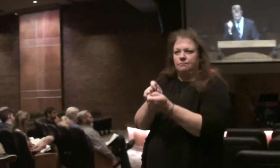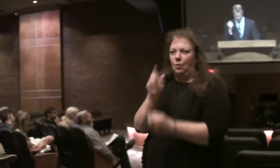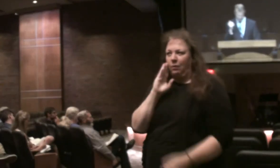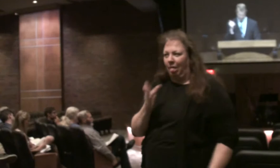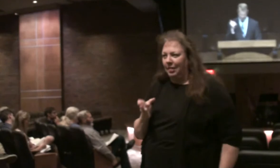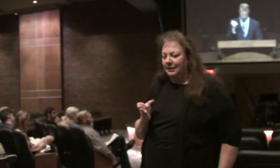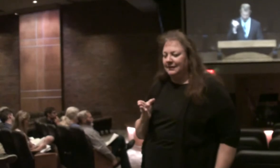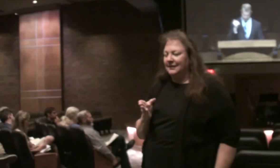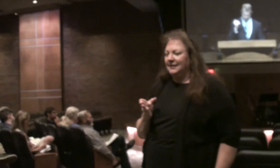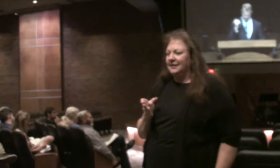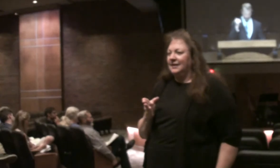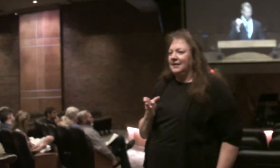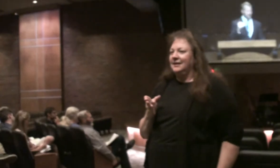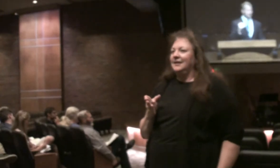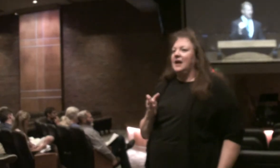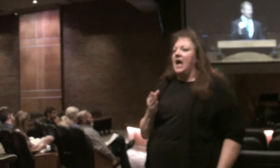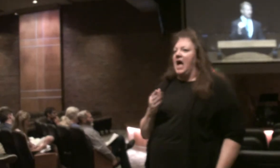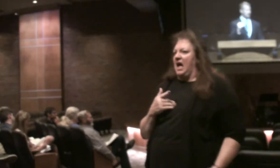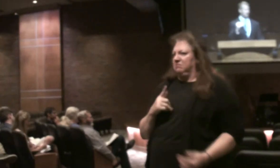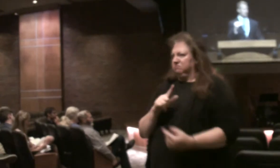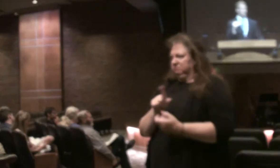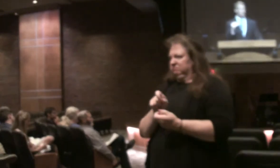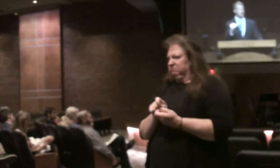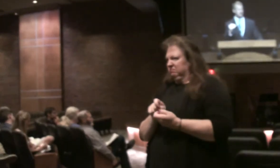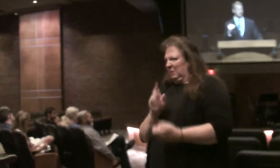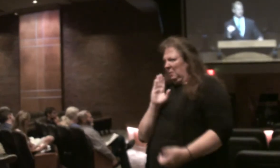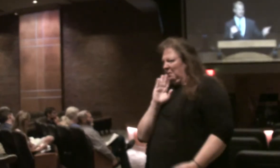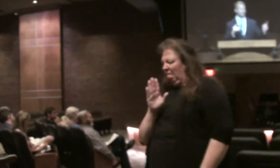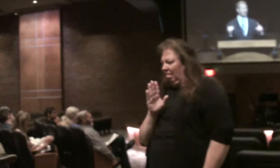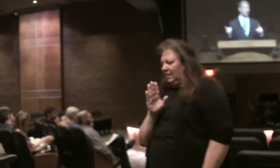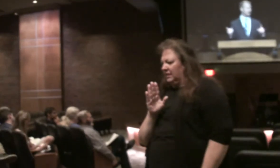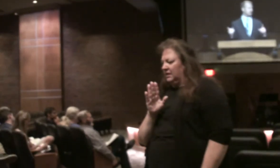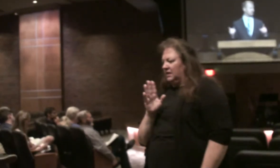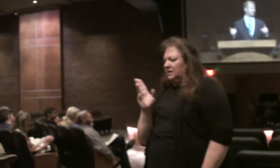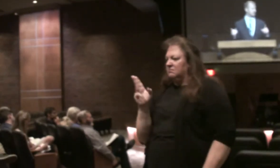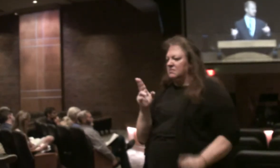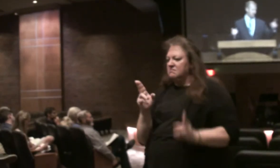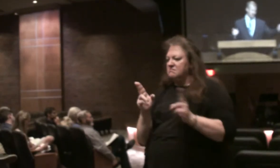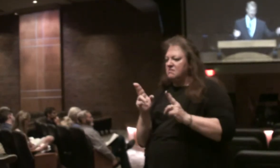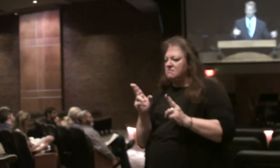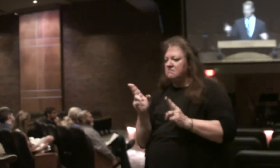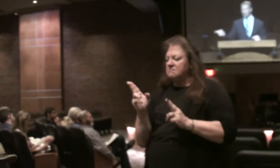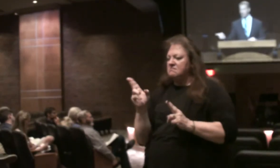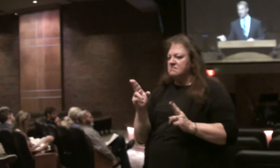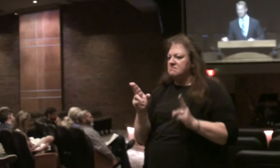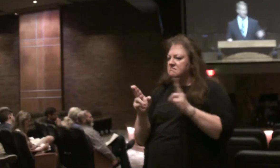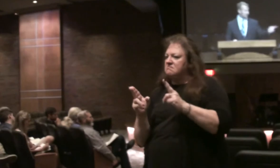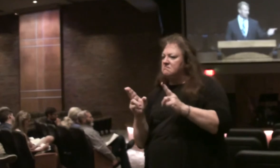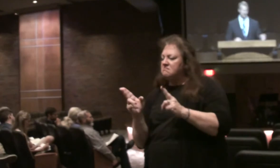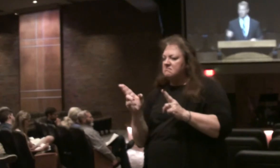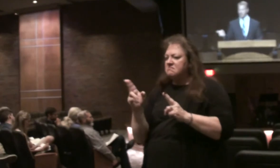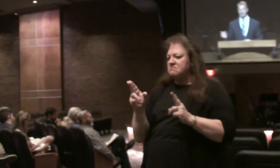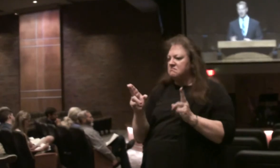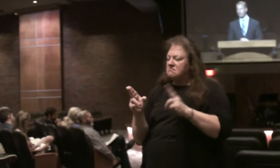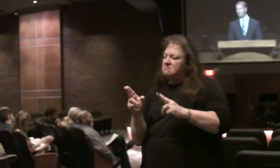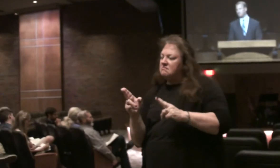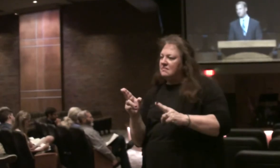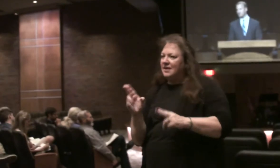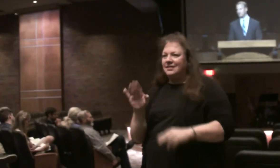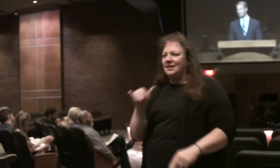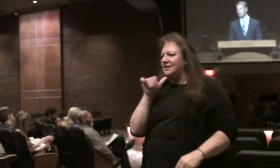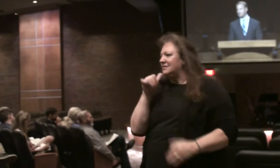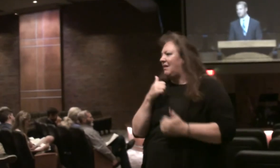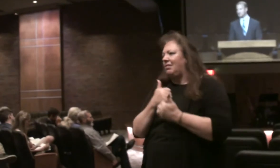Who doesn't want to say, you know what, I'll get them back, or at least, you know, tick for tack. They did this one, that, and they didn't do this one. That's not